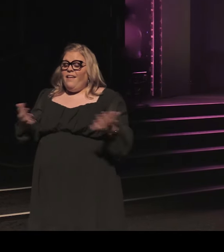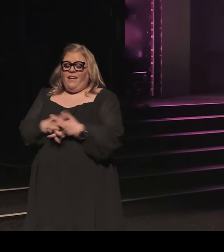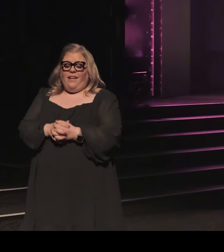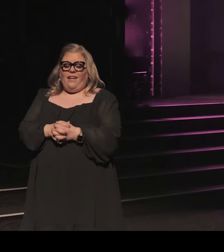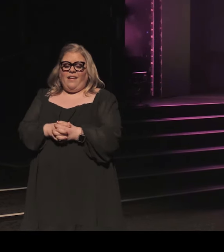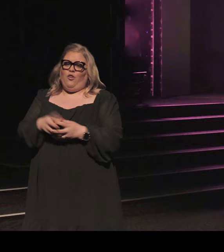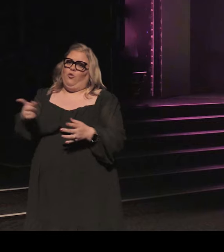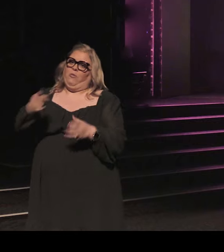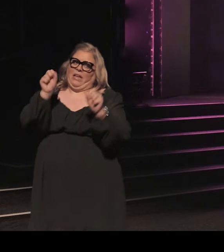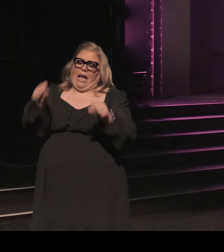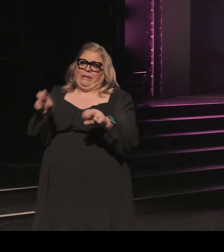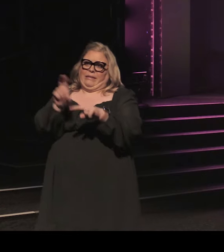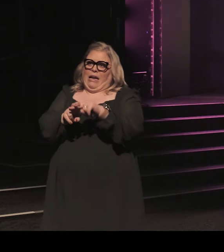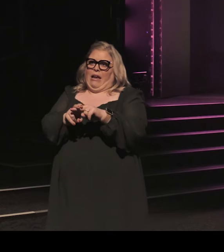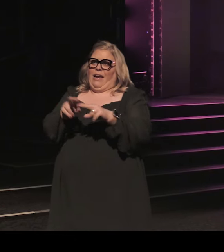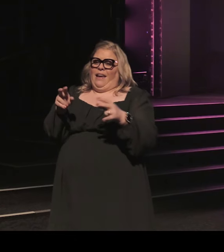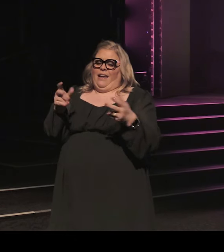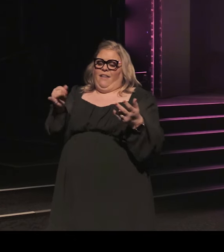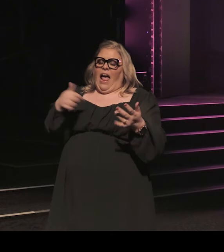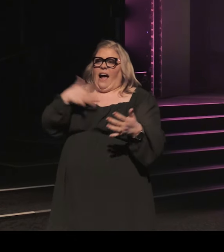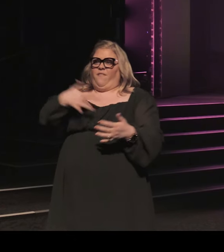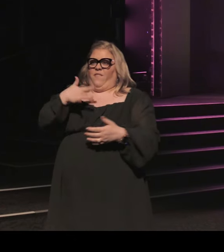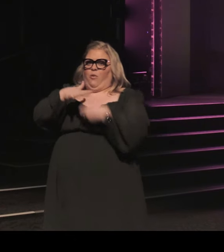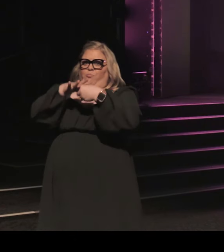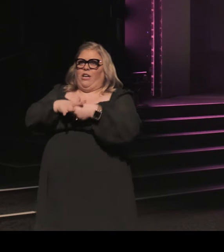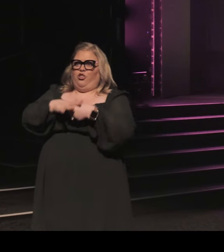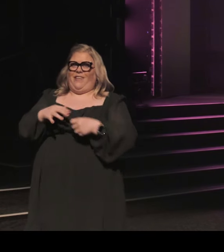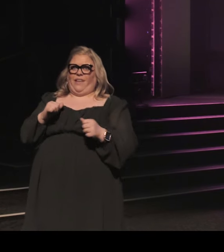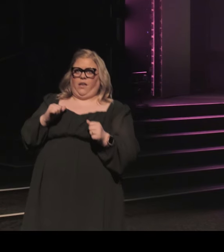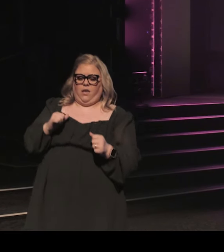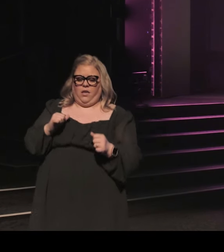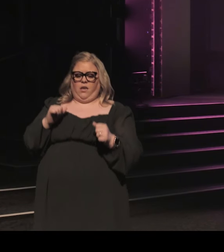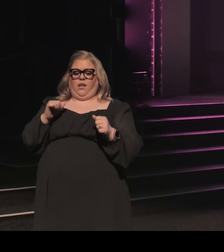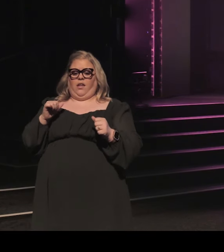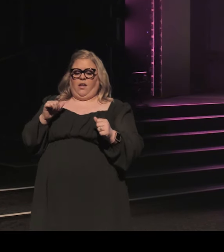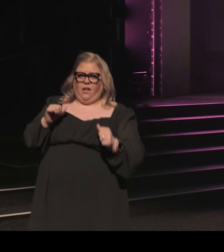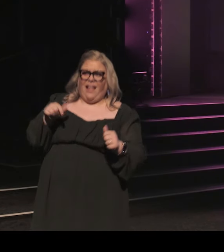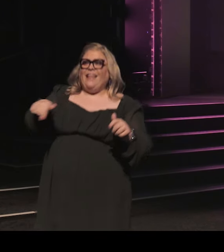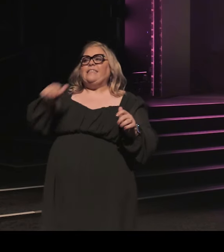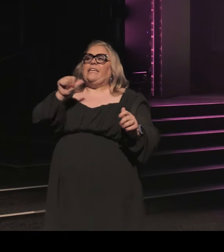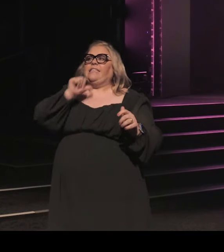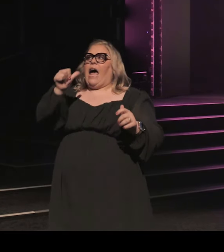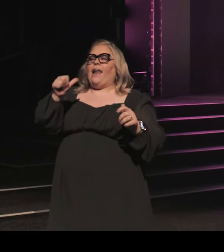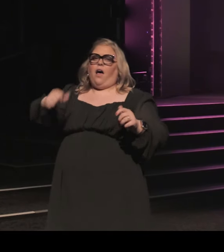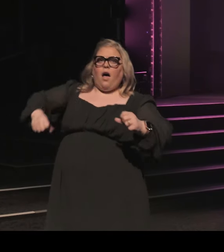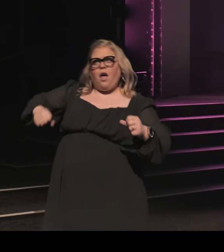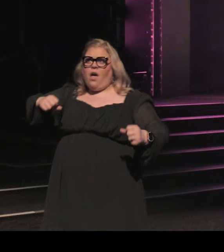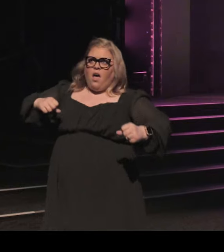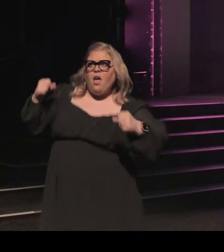Y'all can sit down. I know that I could feel the pressure, but it's like, bring it. This is not a bring it song.